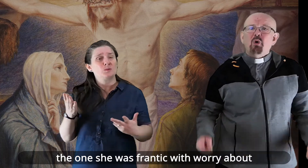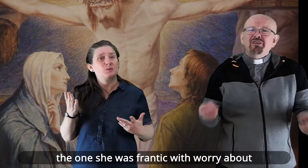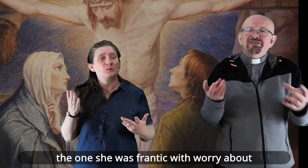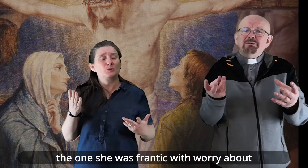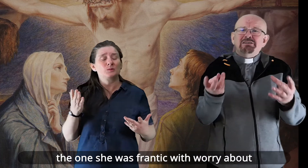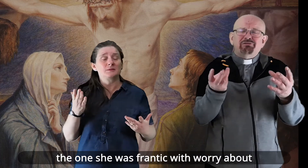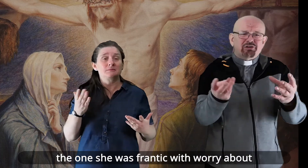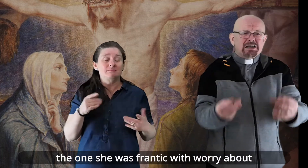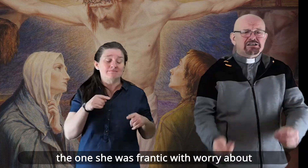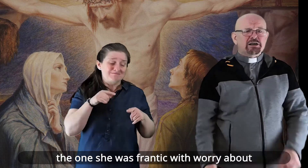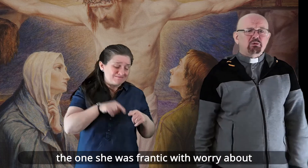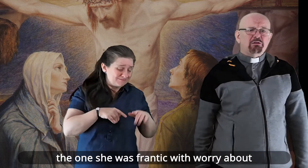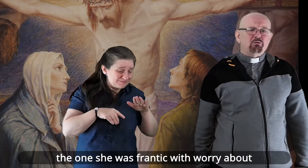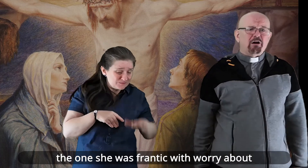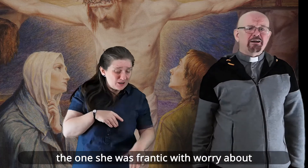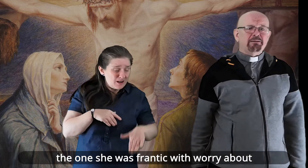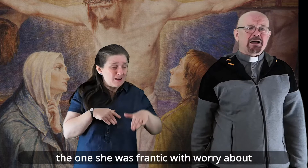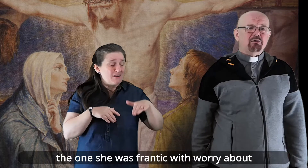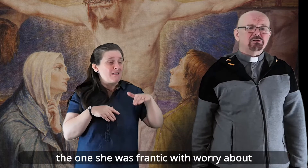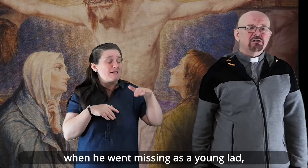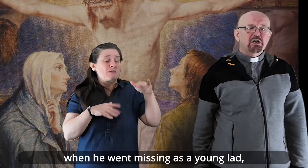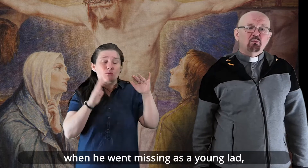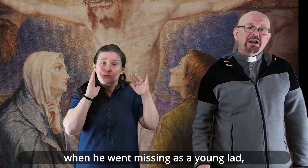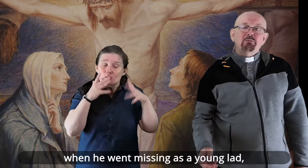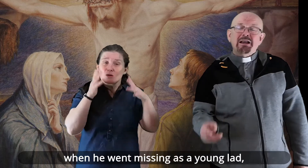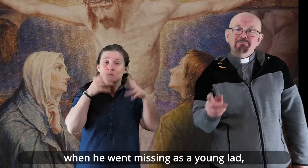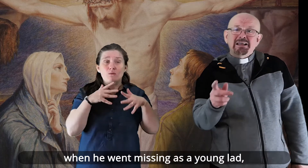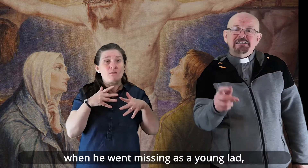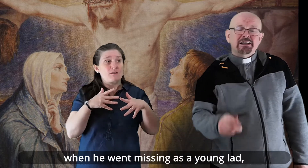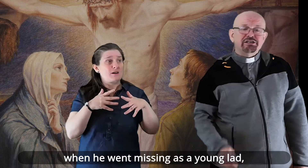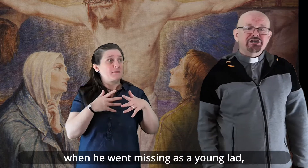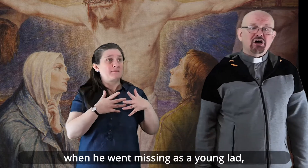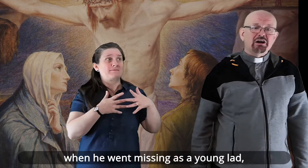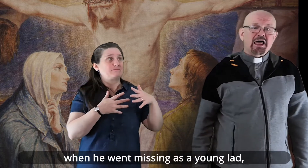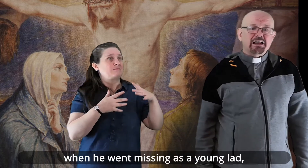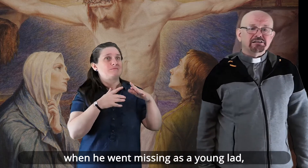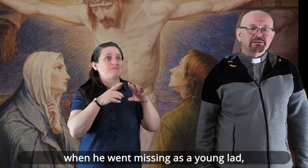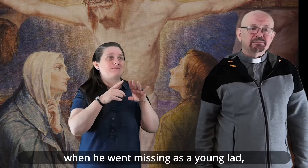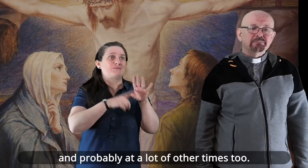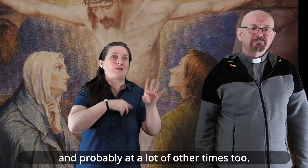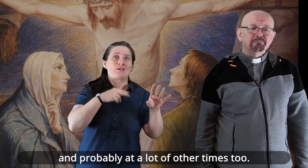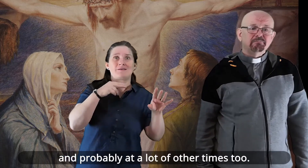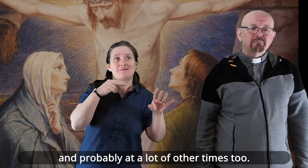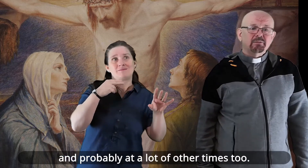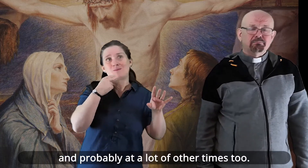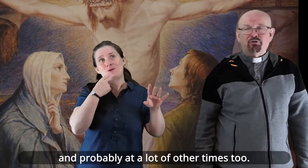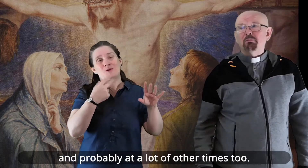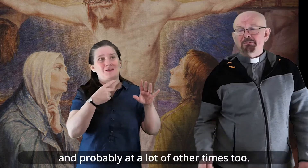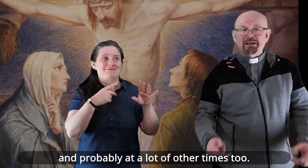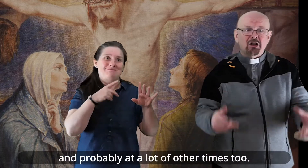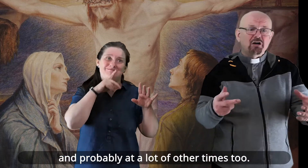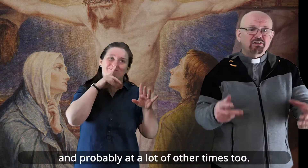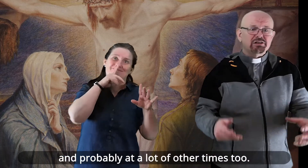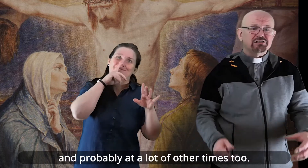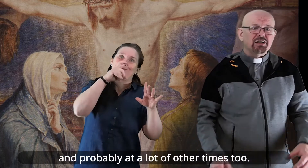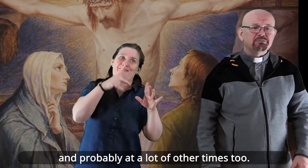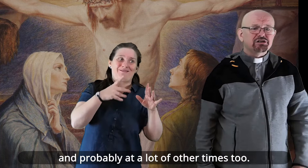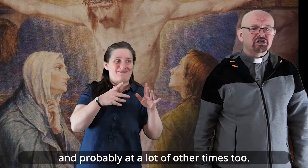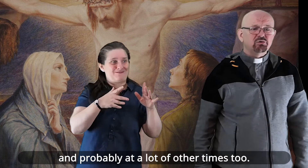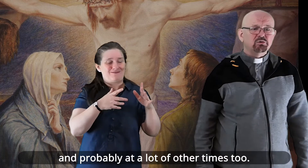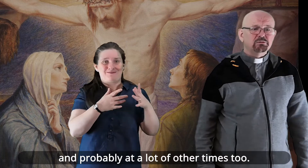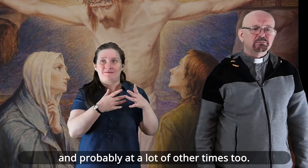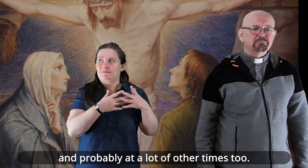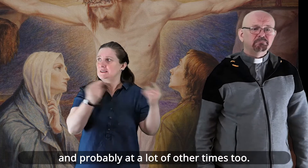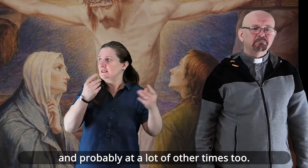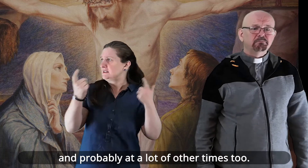the one she was frantic with worry about when he went missing as a young lad. Probably a lot of other times